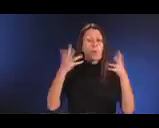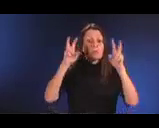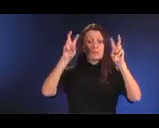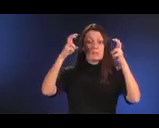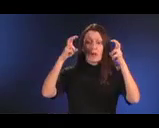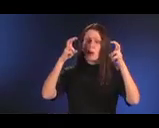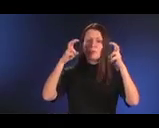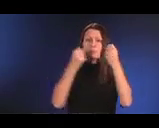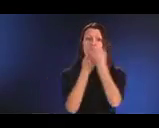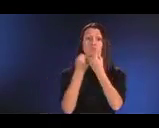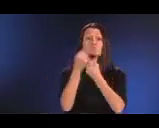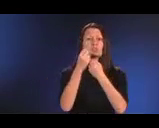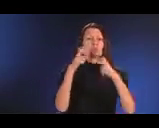topic.